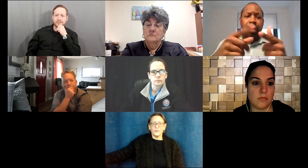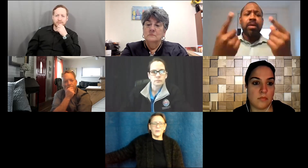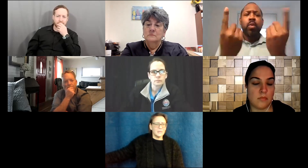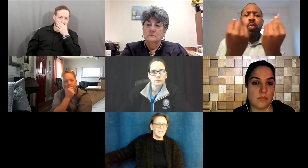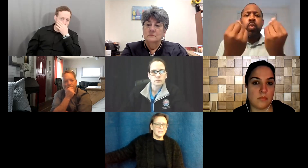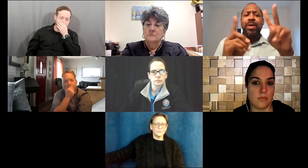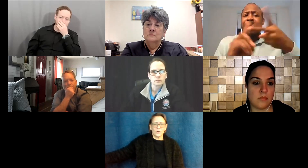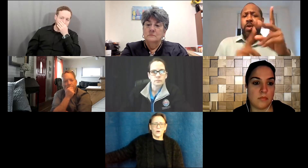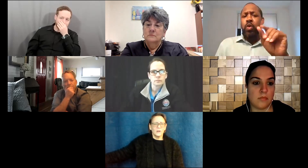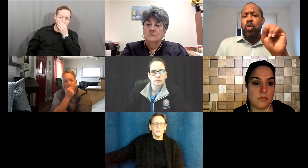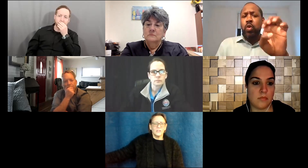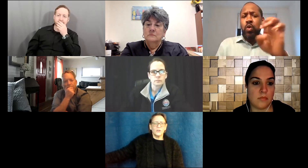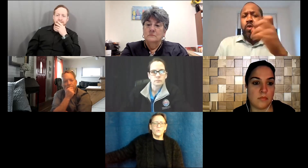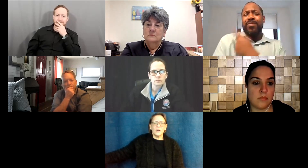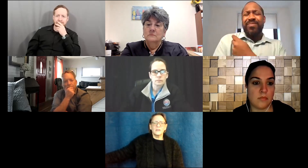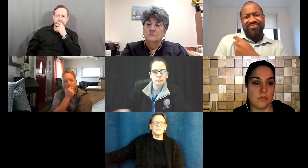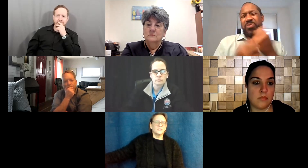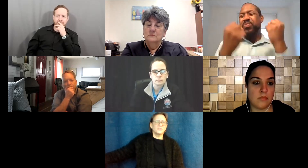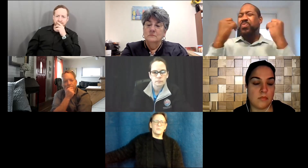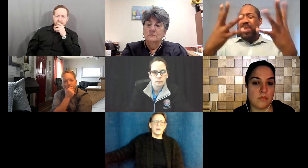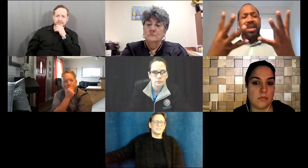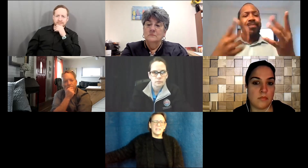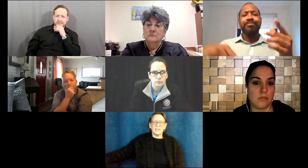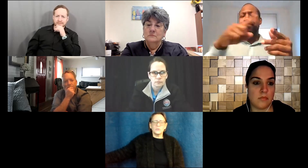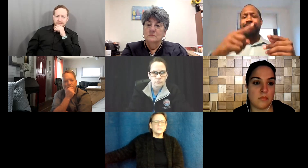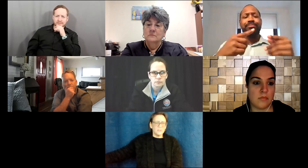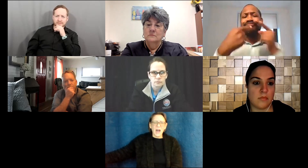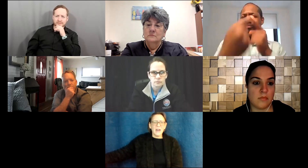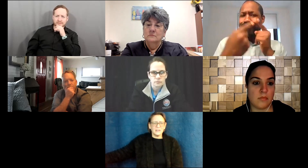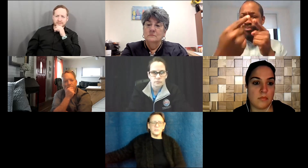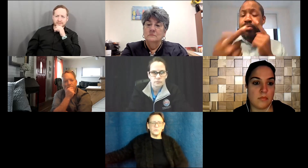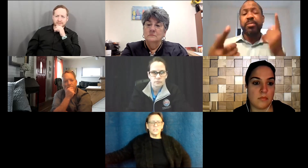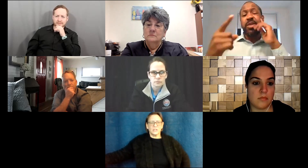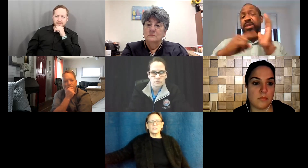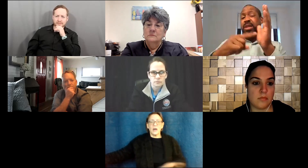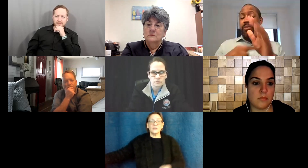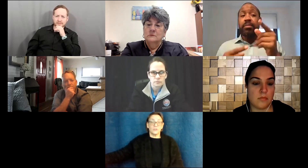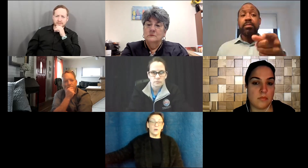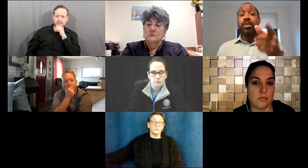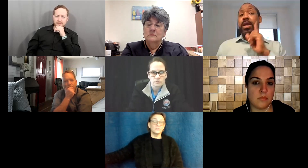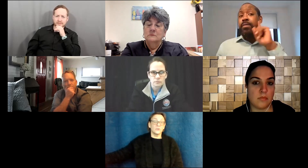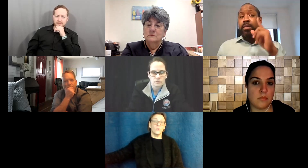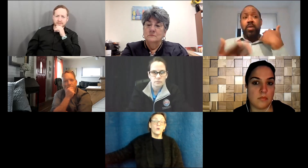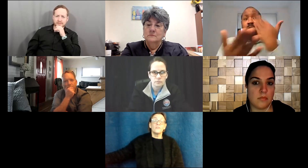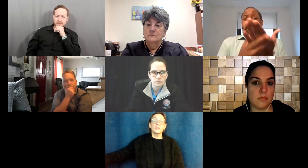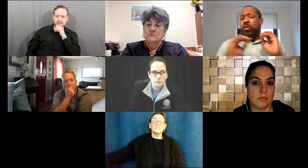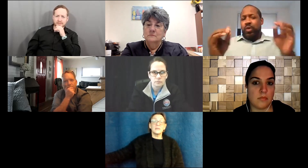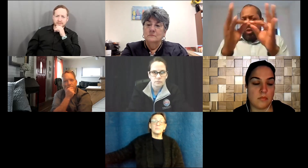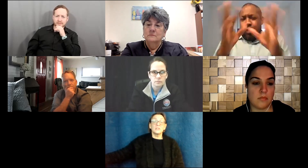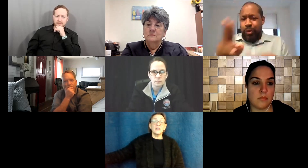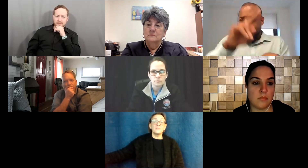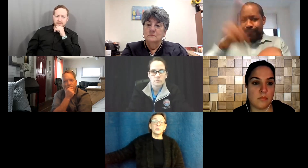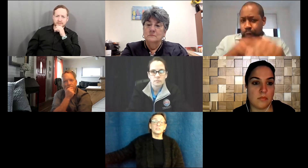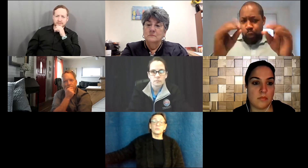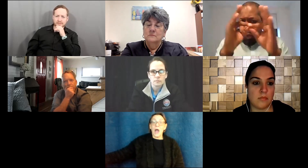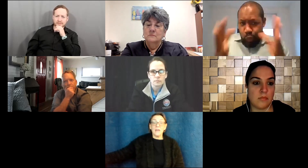for 30 minutes? Or, you know, what you do about your second dose? There's a lot of confusion and there's a lot of struggle. So, for example,